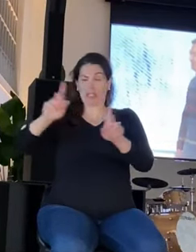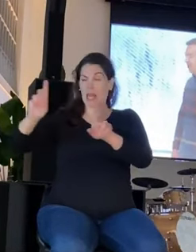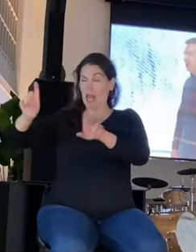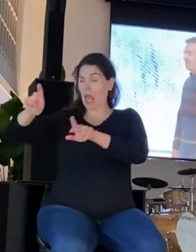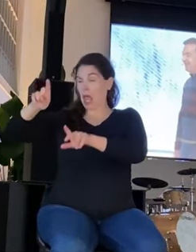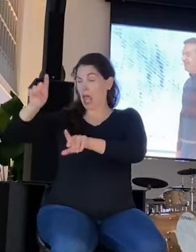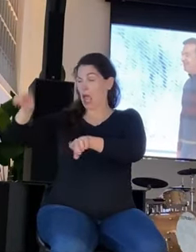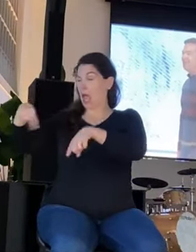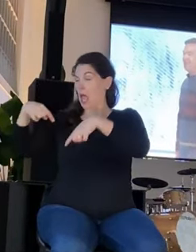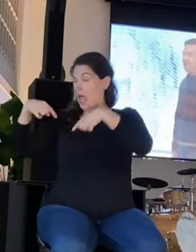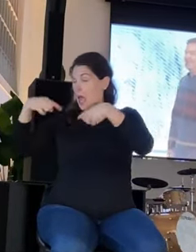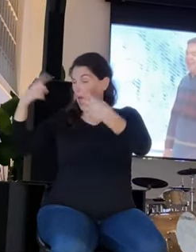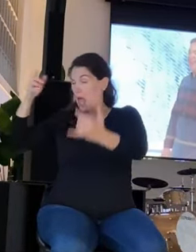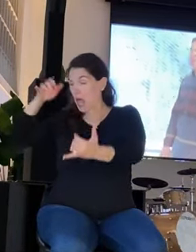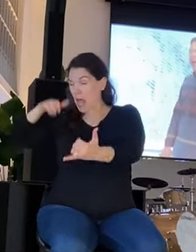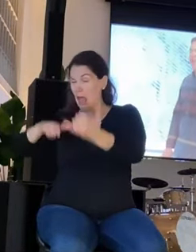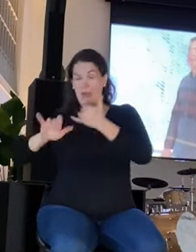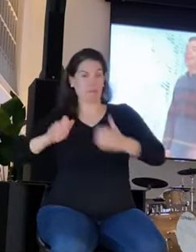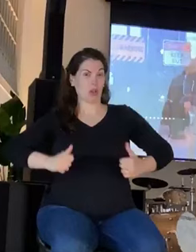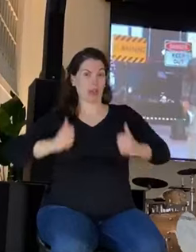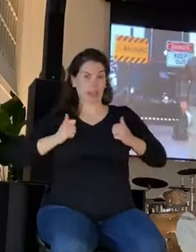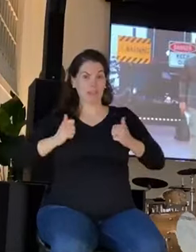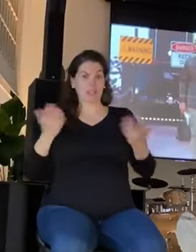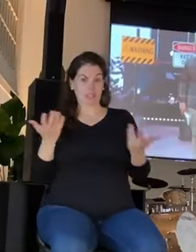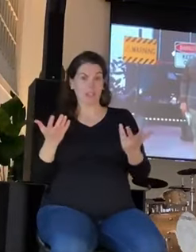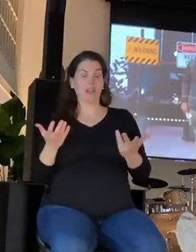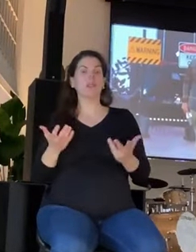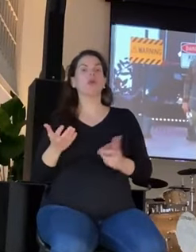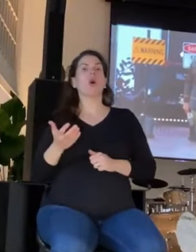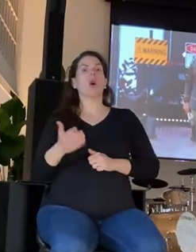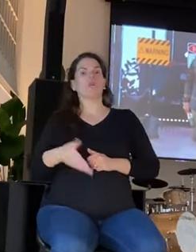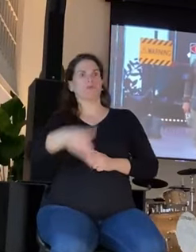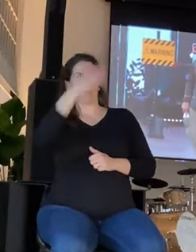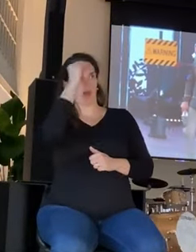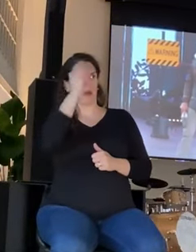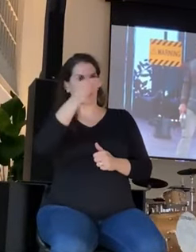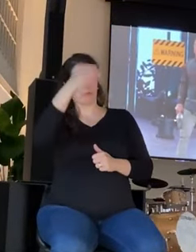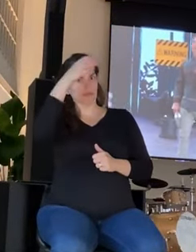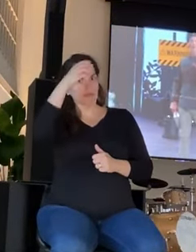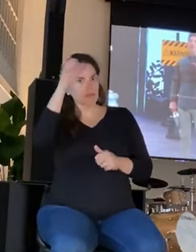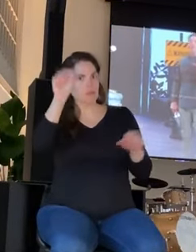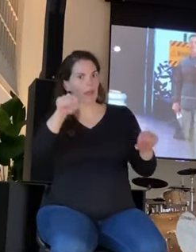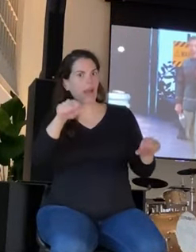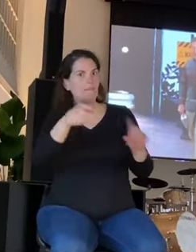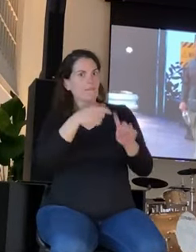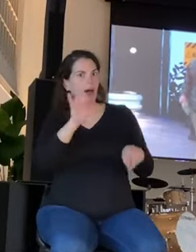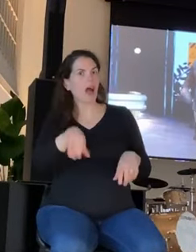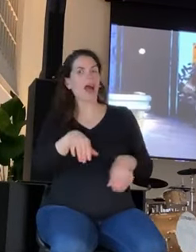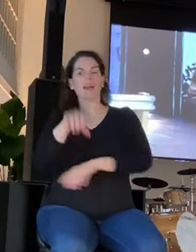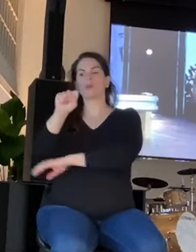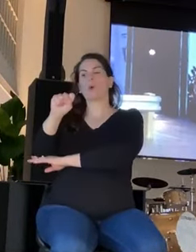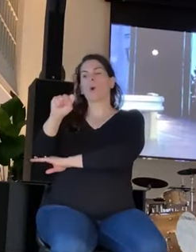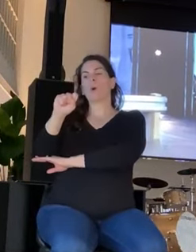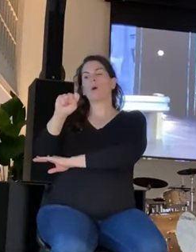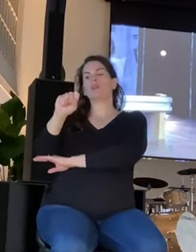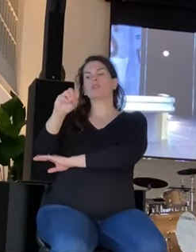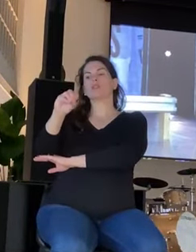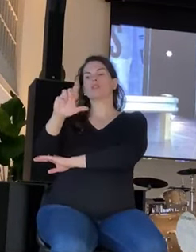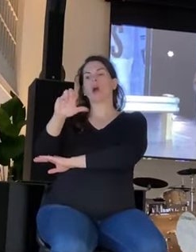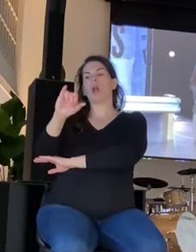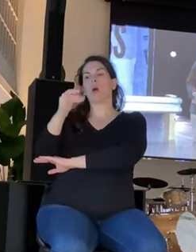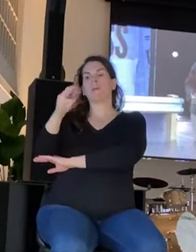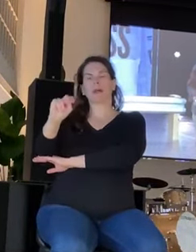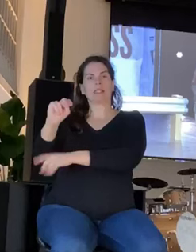for all of us to learn in this book study of Proverbs. And in very verse 1 of chapter 1, Solomon, who writes this